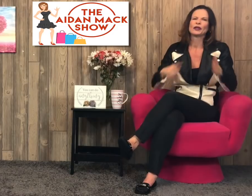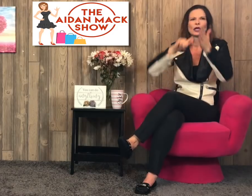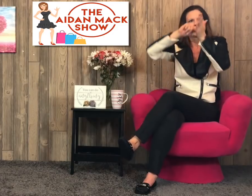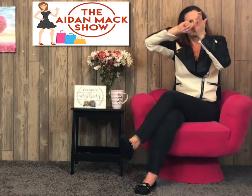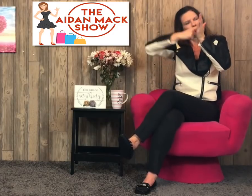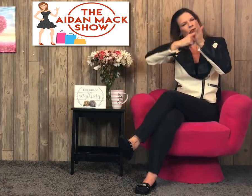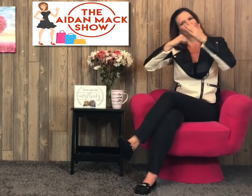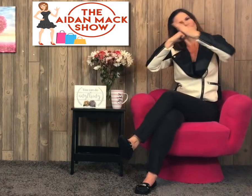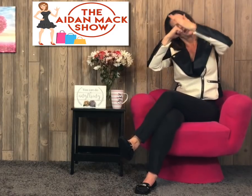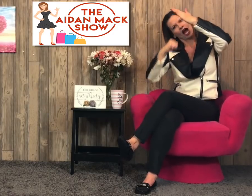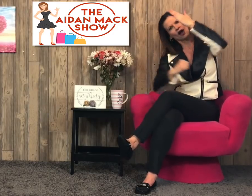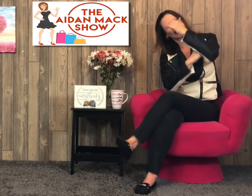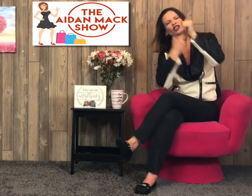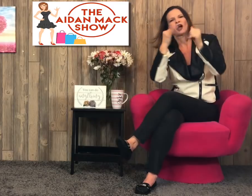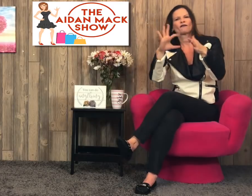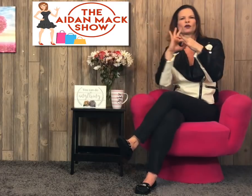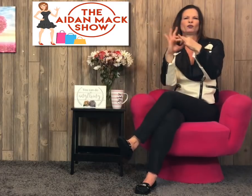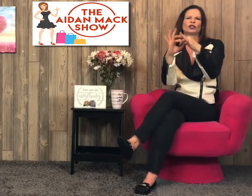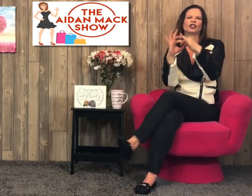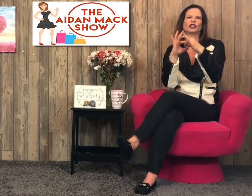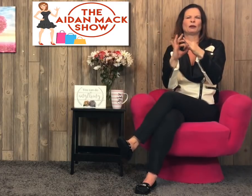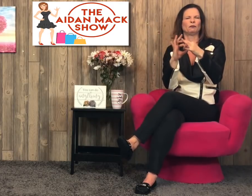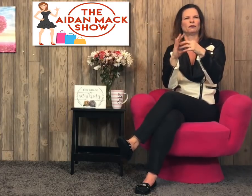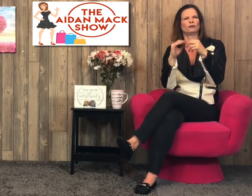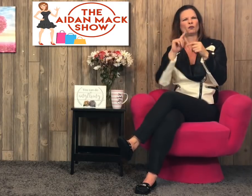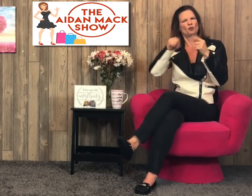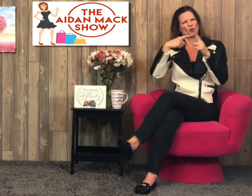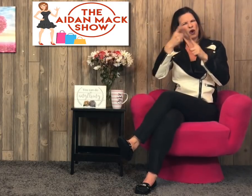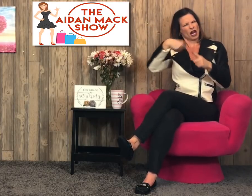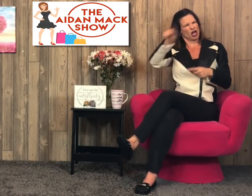Trust is key and foundation for a healthy relationship.